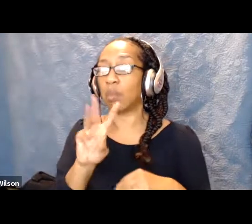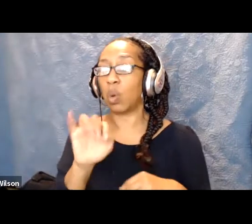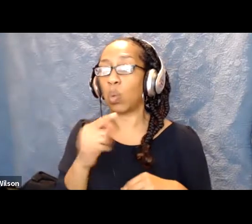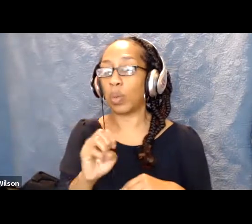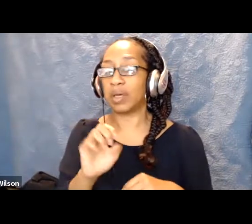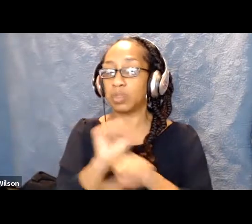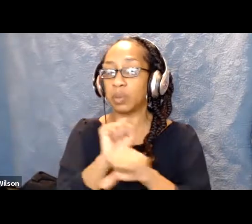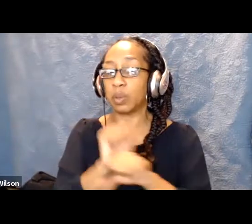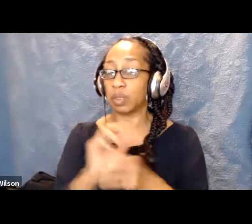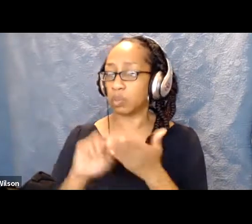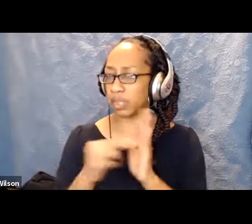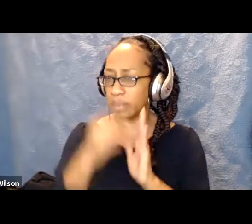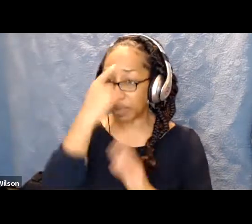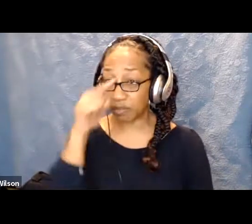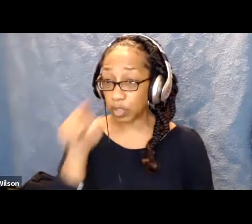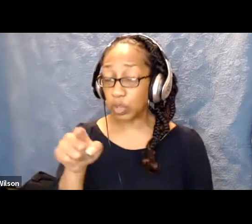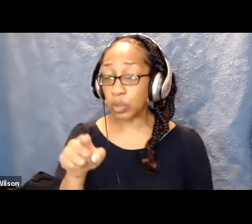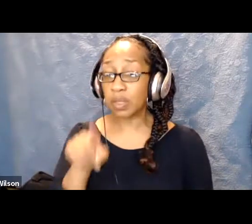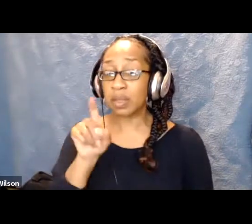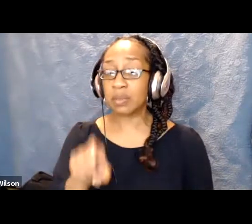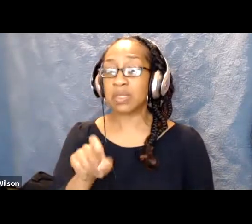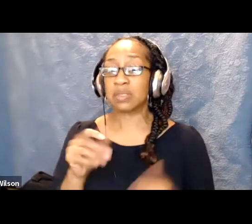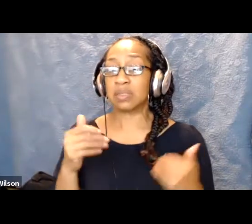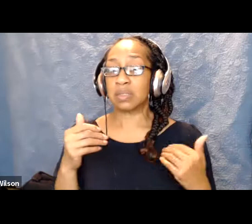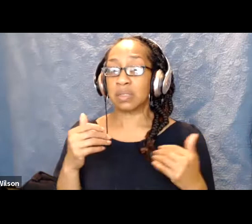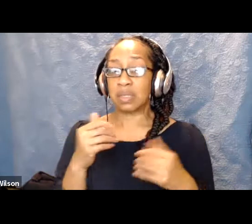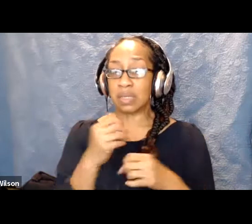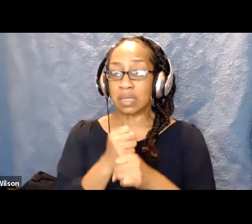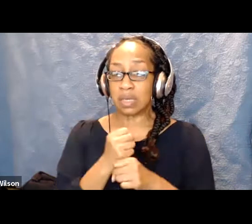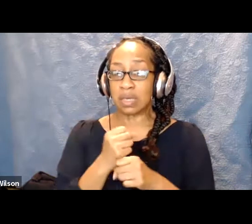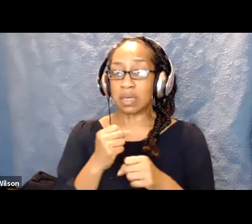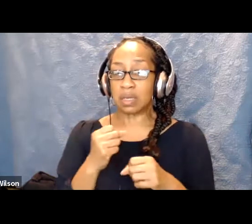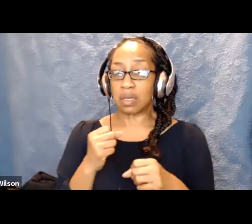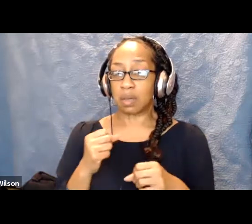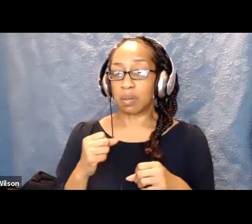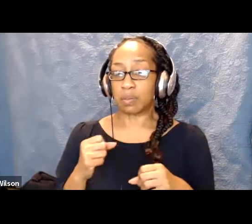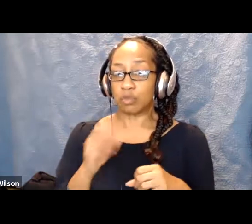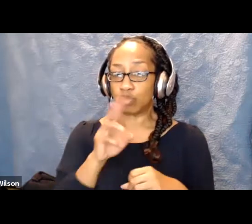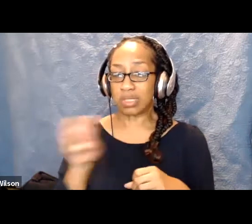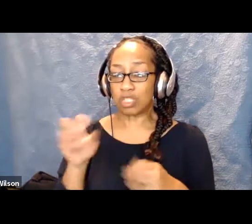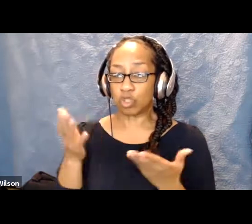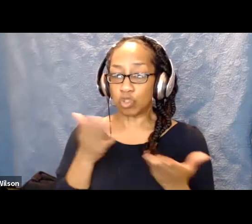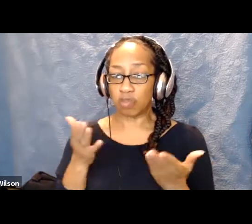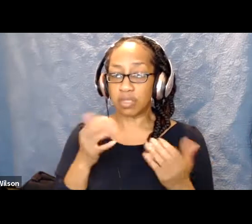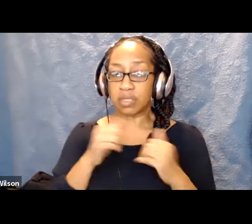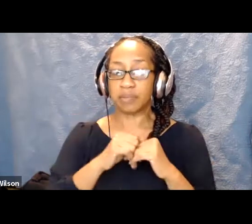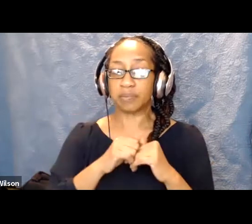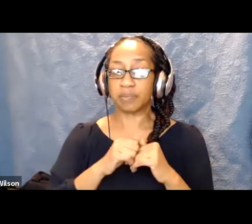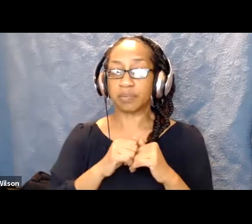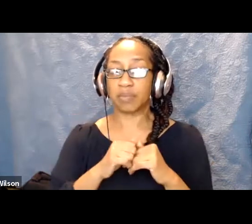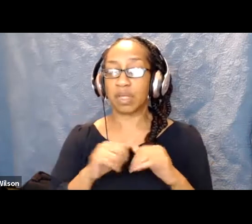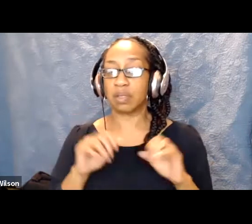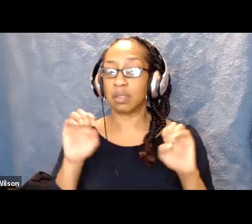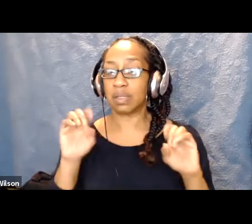must receive transition services under the Individuals with Disabilities Education